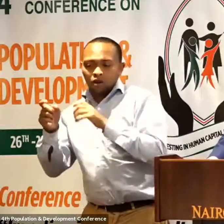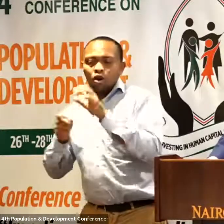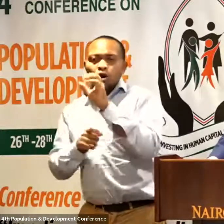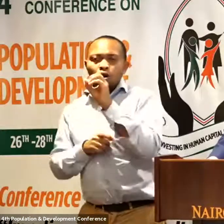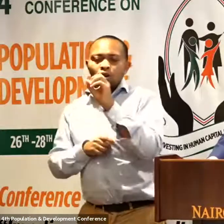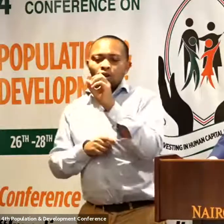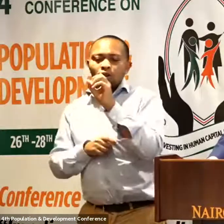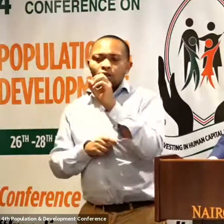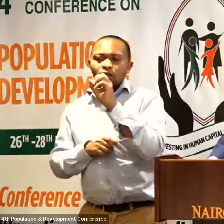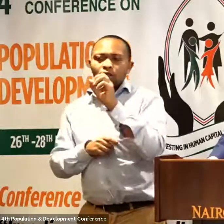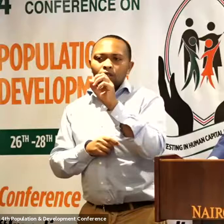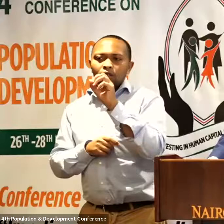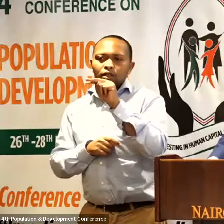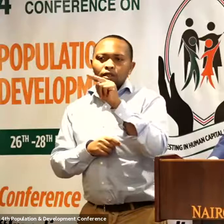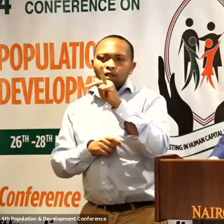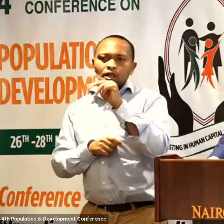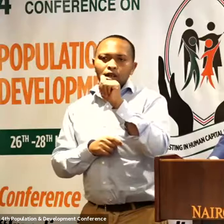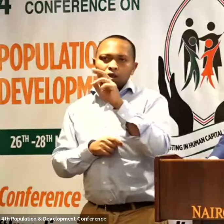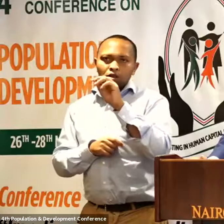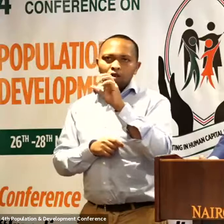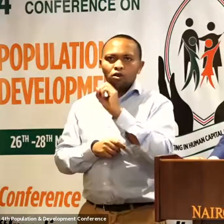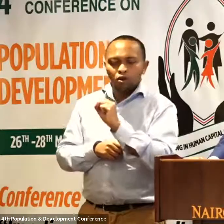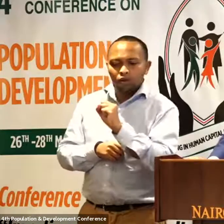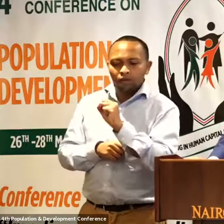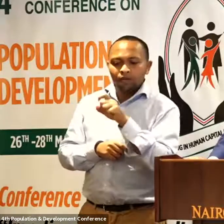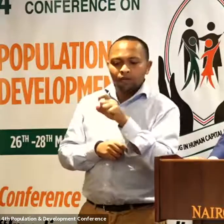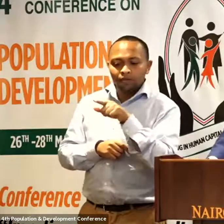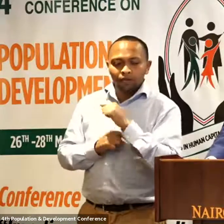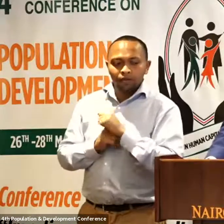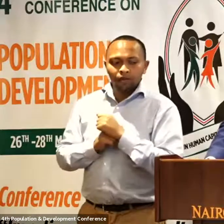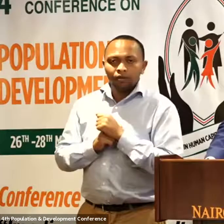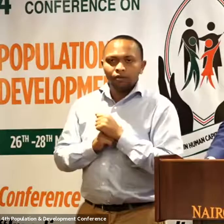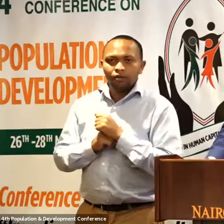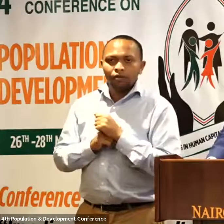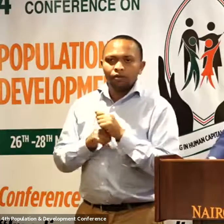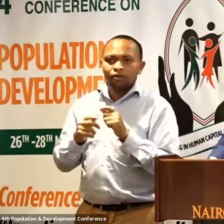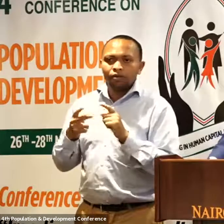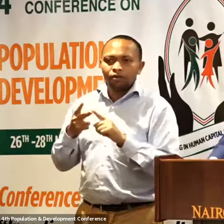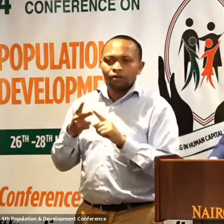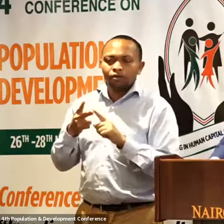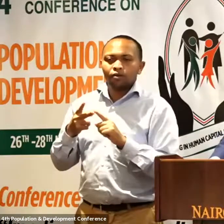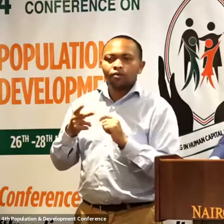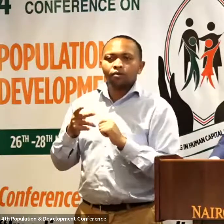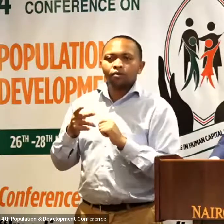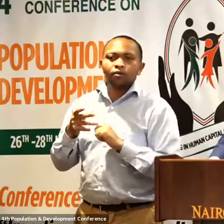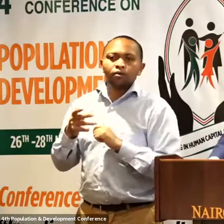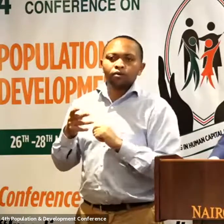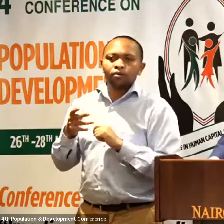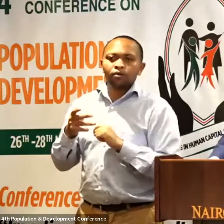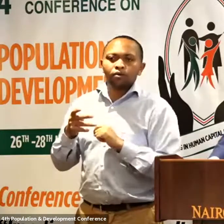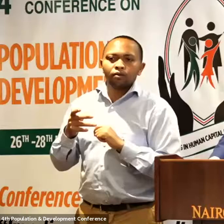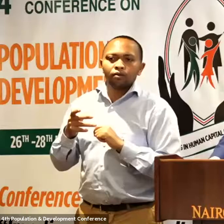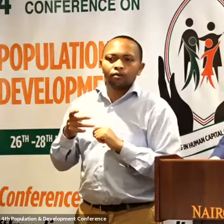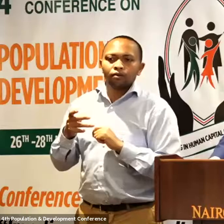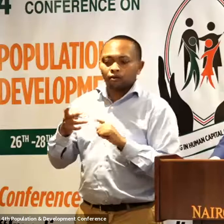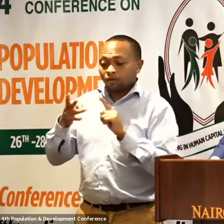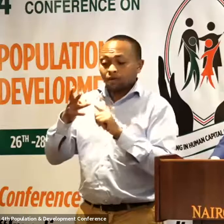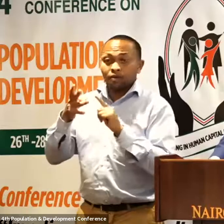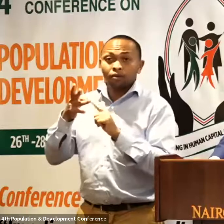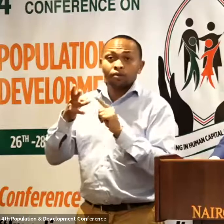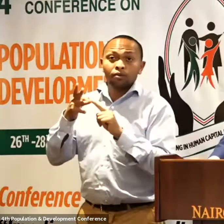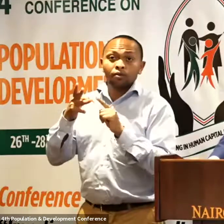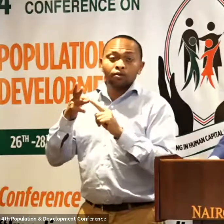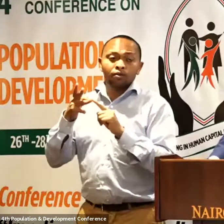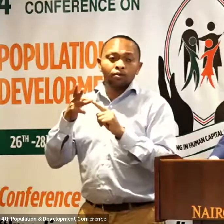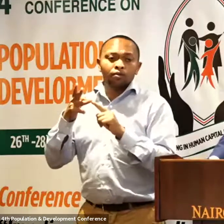of Anthropology, Gender and Africa Studies. And this is theme number 2, that's on fertility again. And then on theme number 3, which is